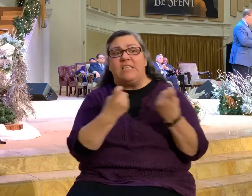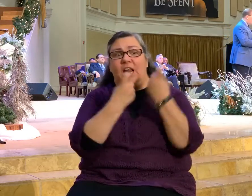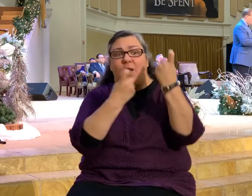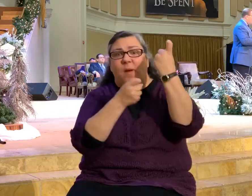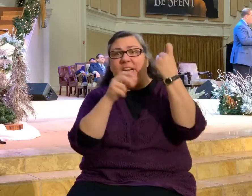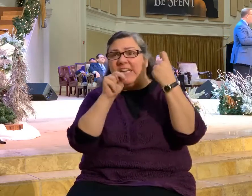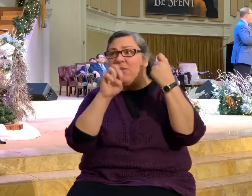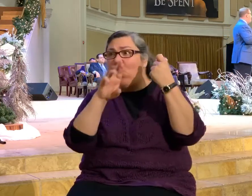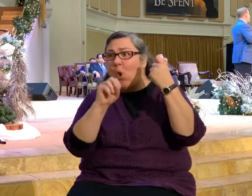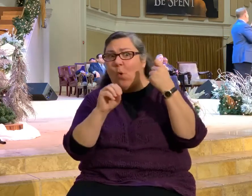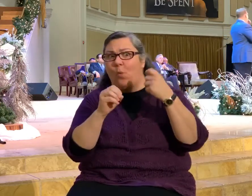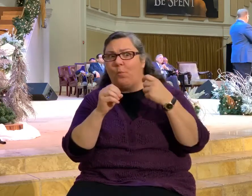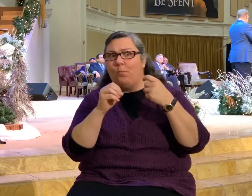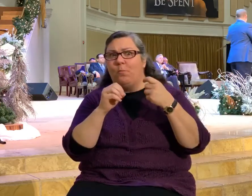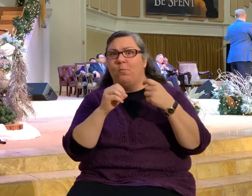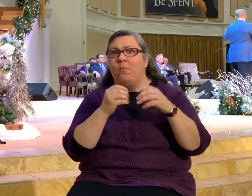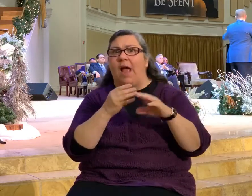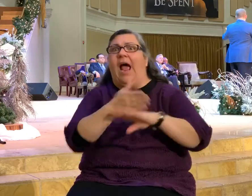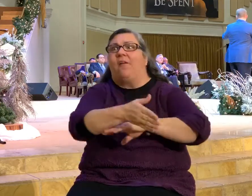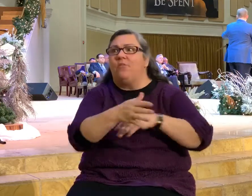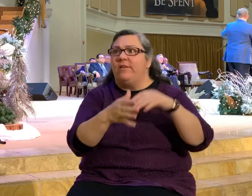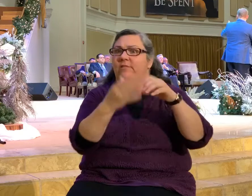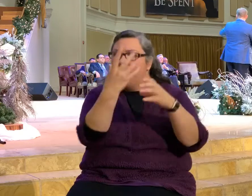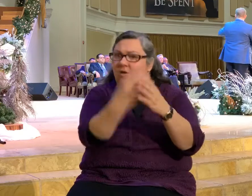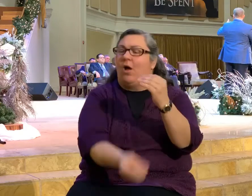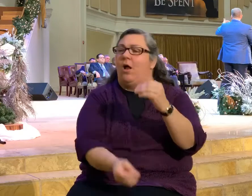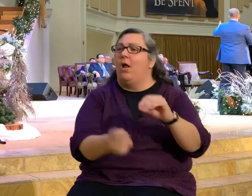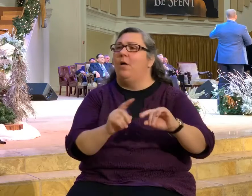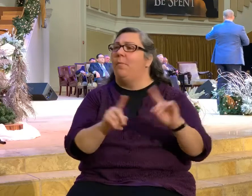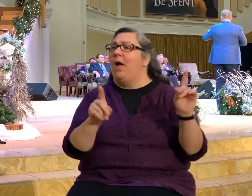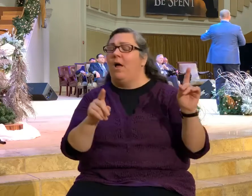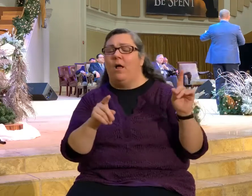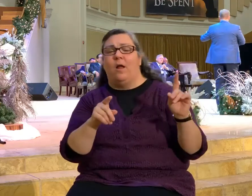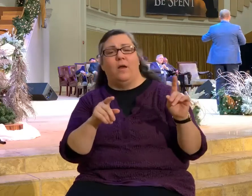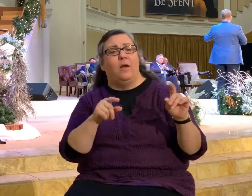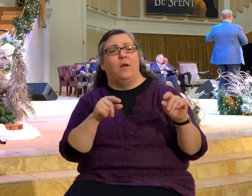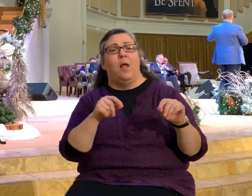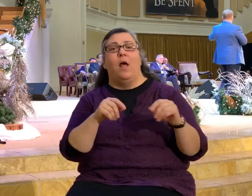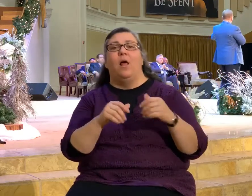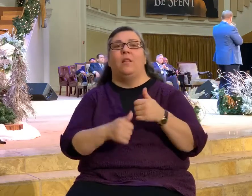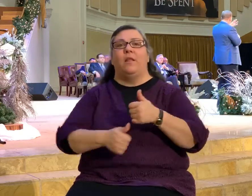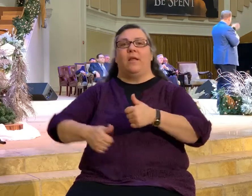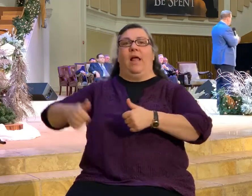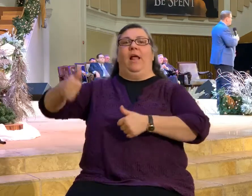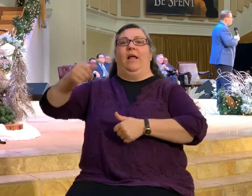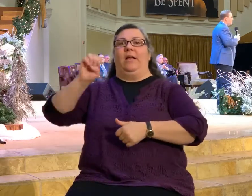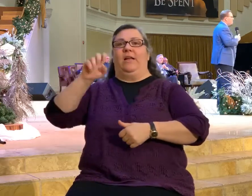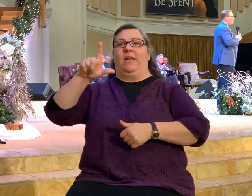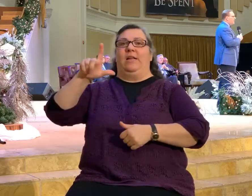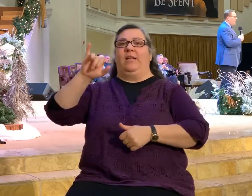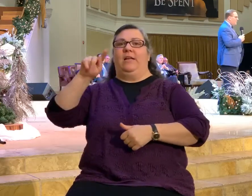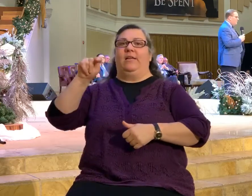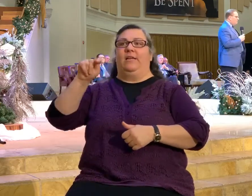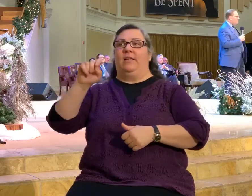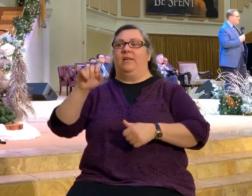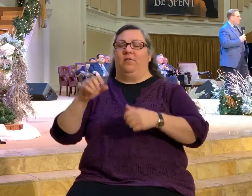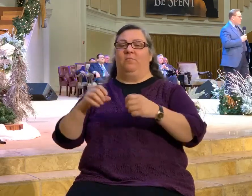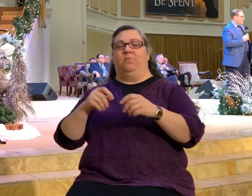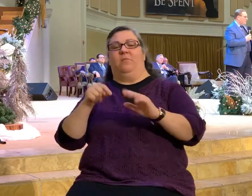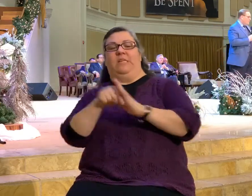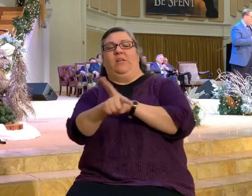was gone. He had offended the elite, so the elite had him assassinated, but the populace were behind